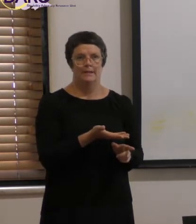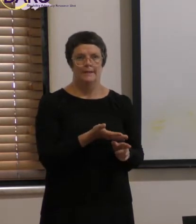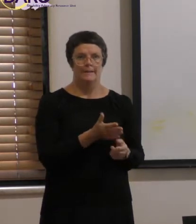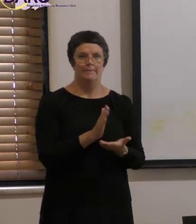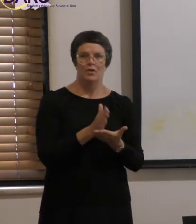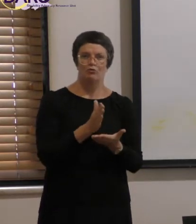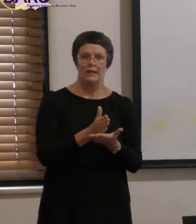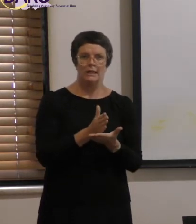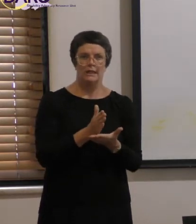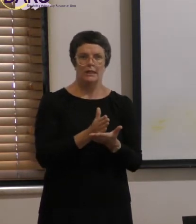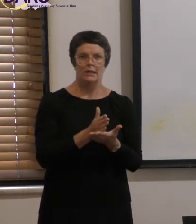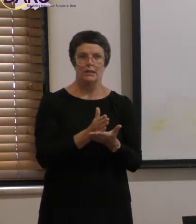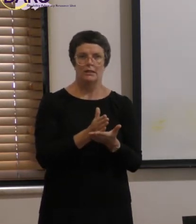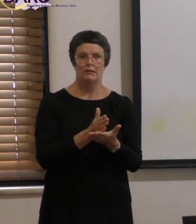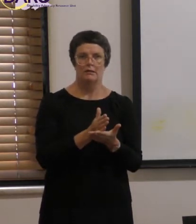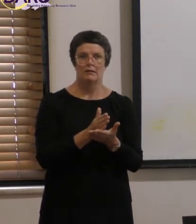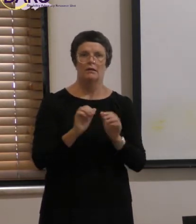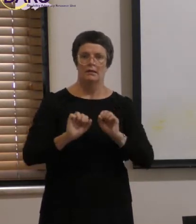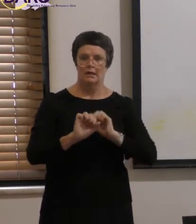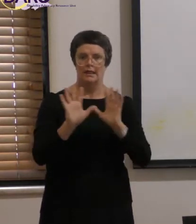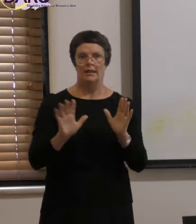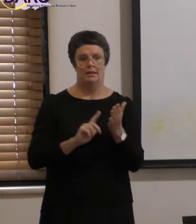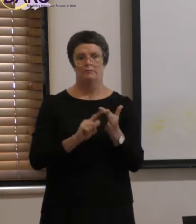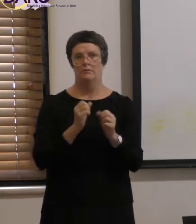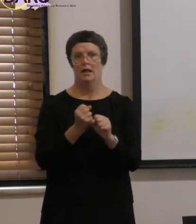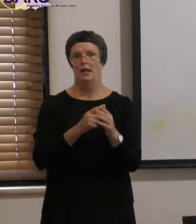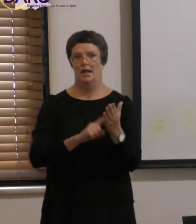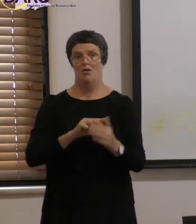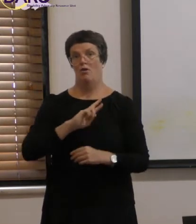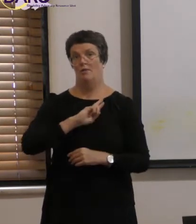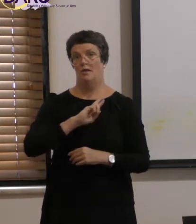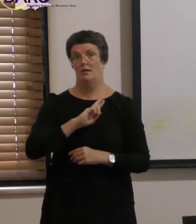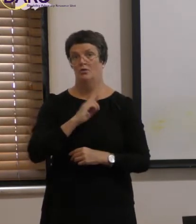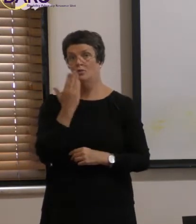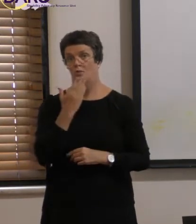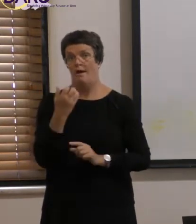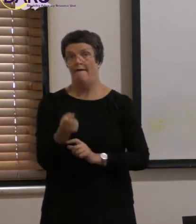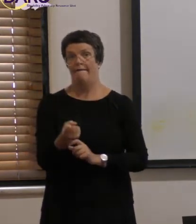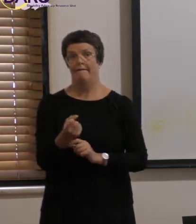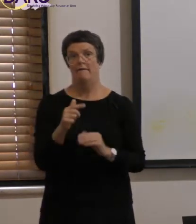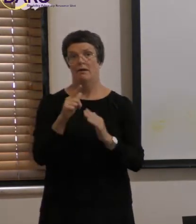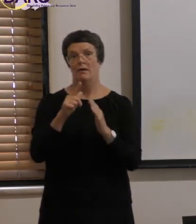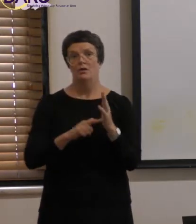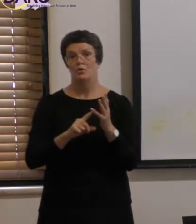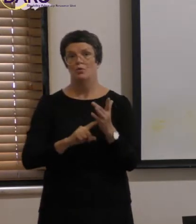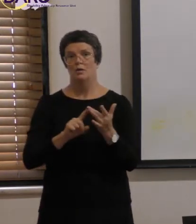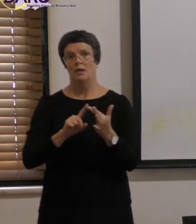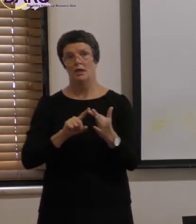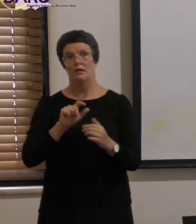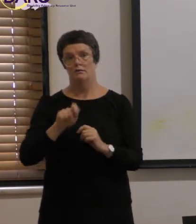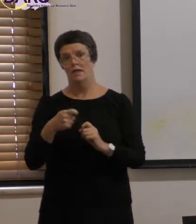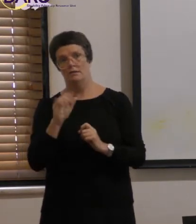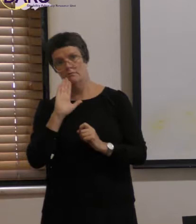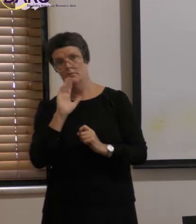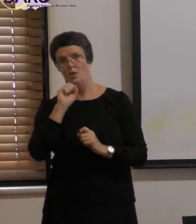they've got very clear legal obligations, which Julie Phillips will go through very extensively in the next session, I'm sure,